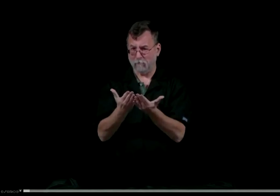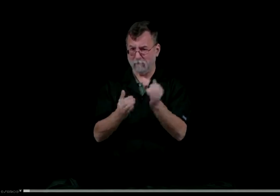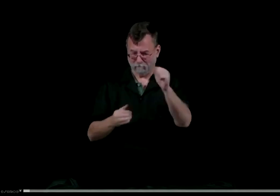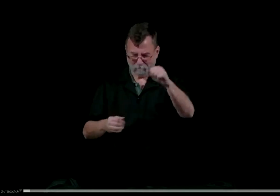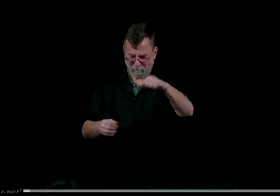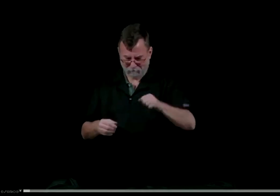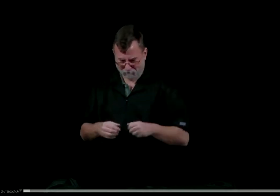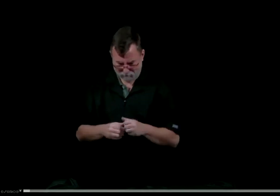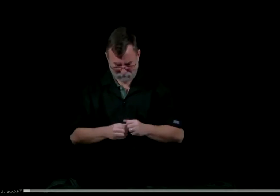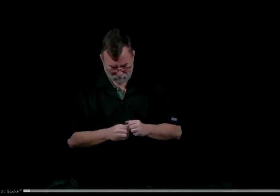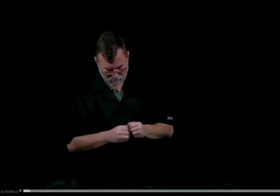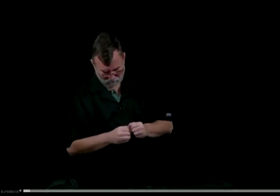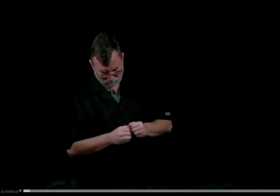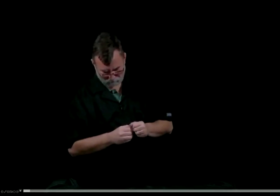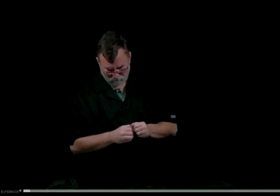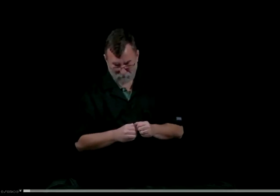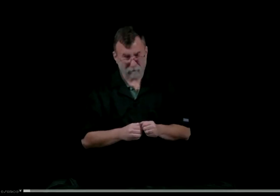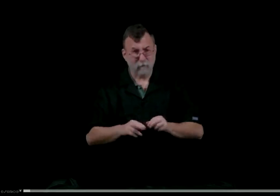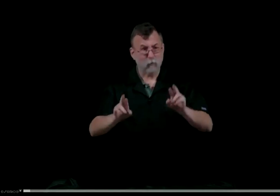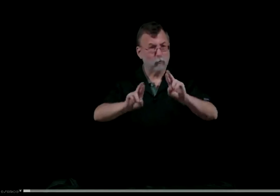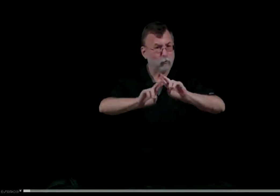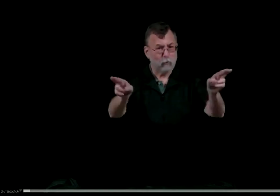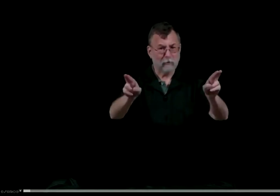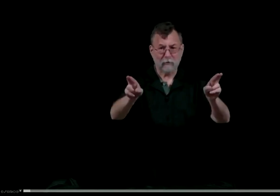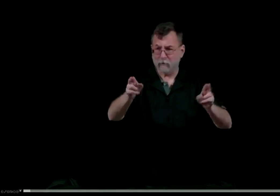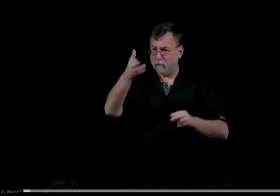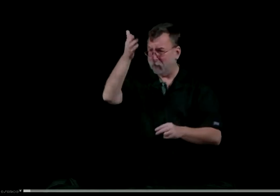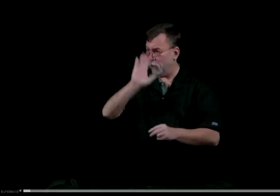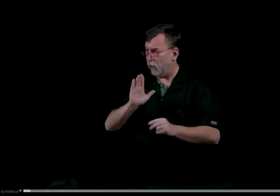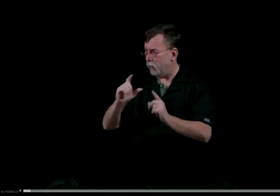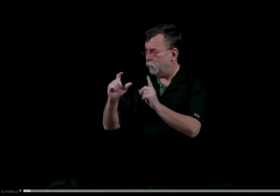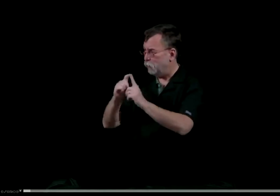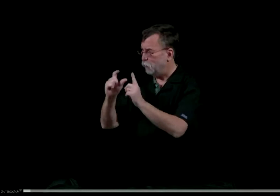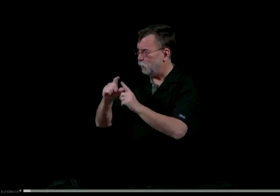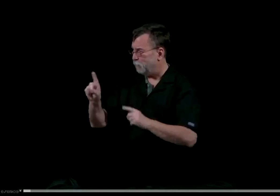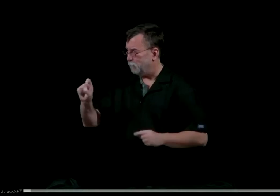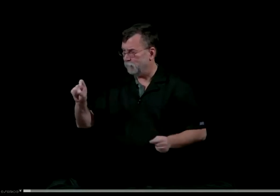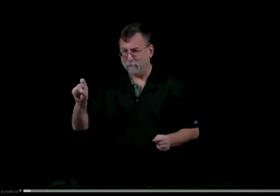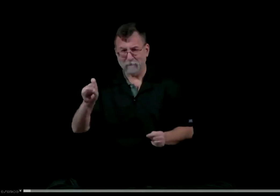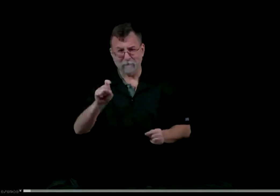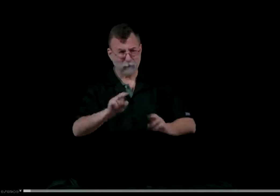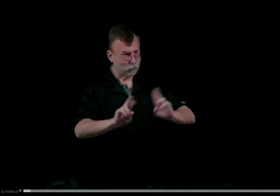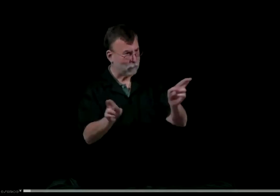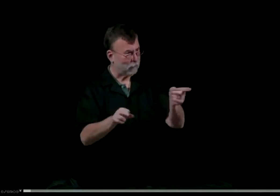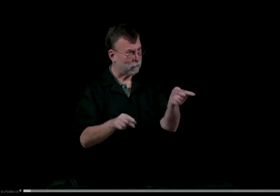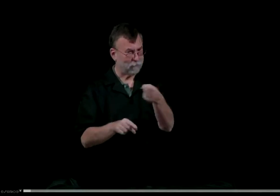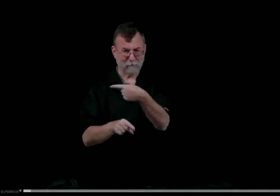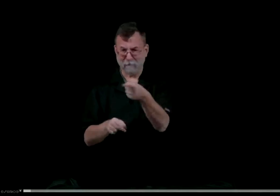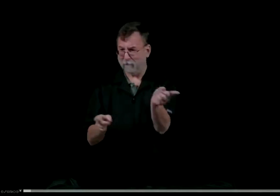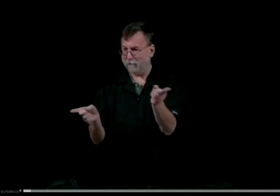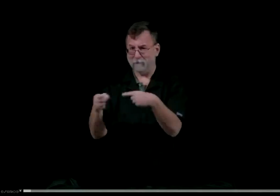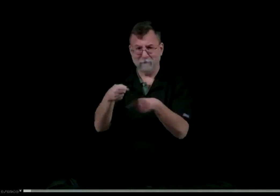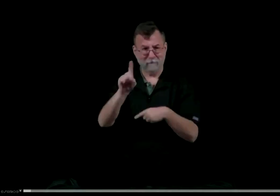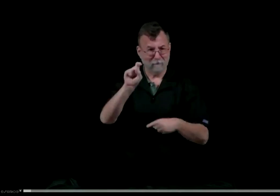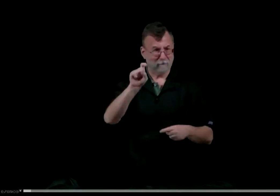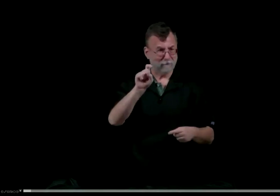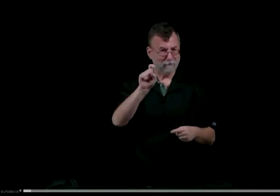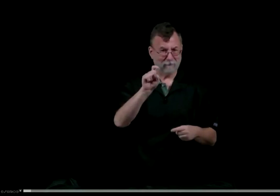Now, I'm happy to share with you so we can learn more from the Bible today. Are you ready for God's word? Ready? All of you?